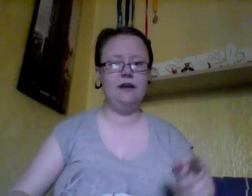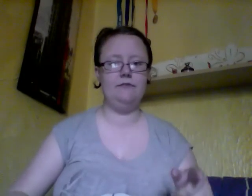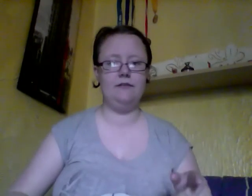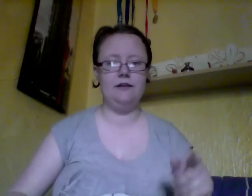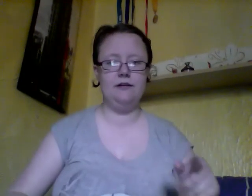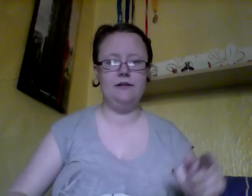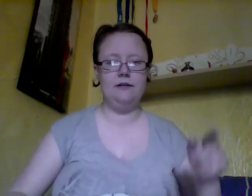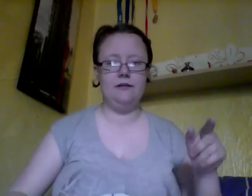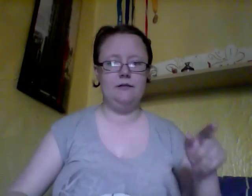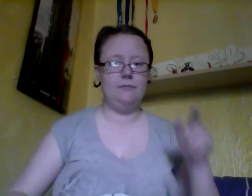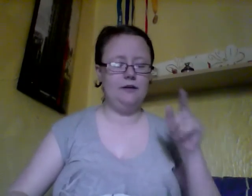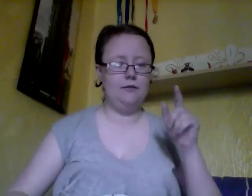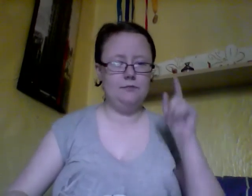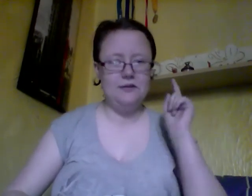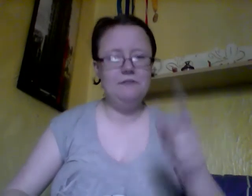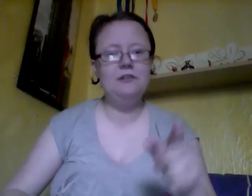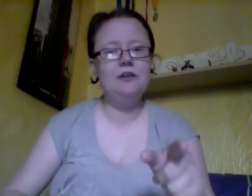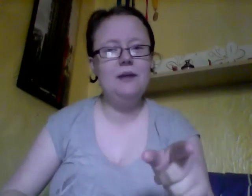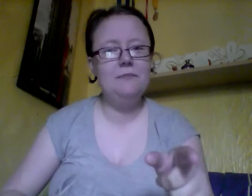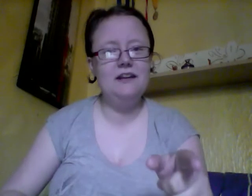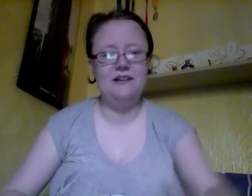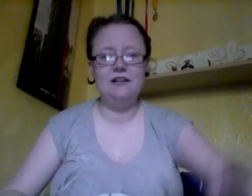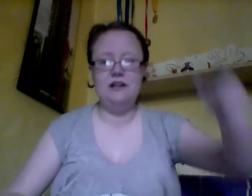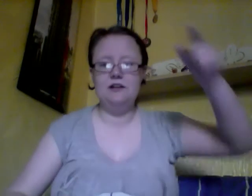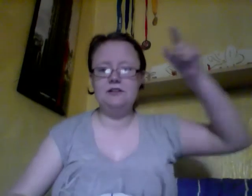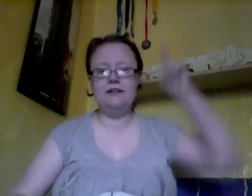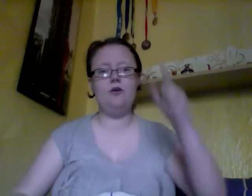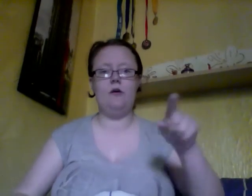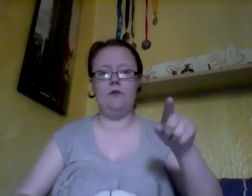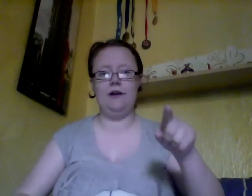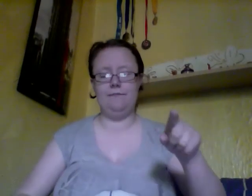for it. But he definitely doesn't get paid by the yard. He just gets off on it.